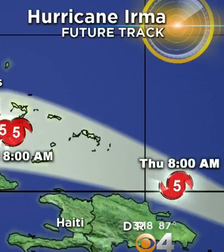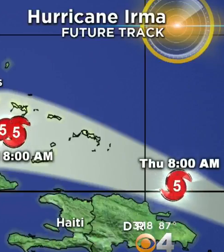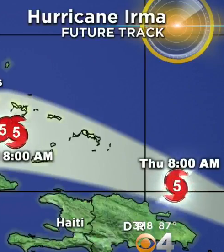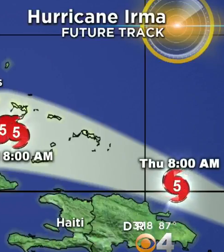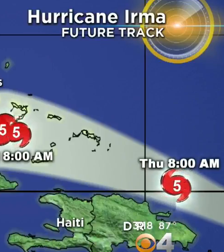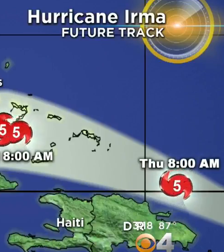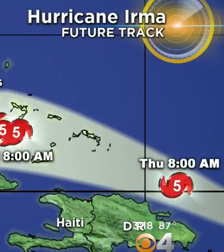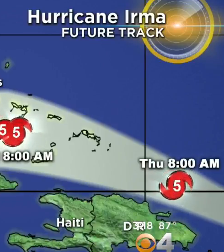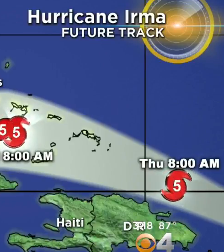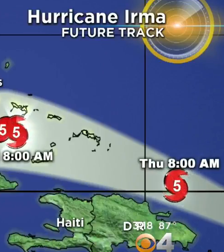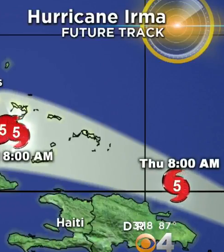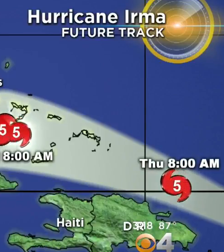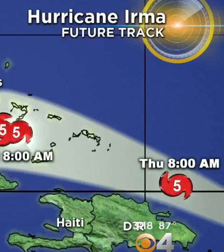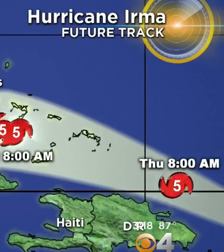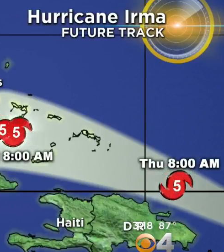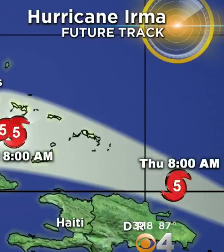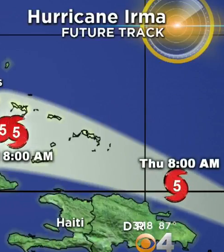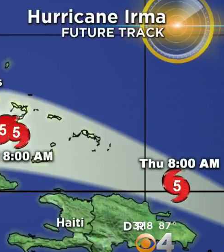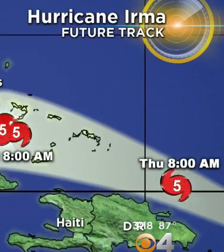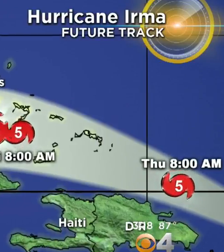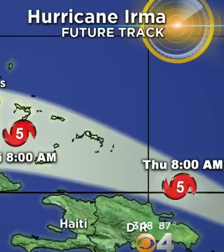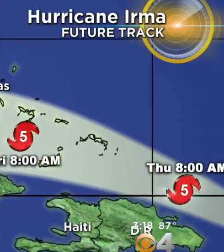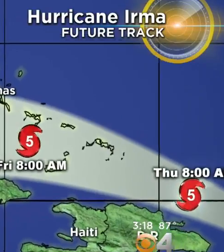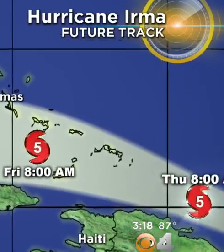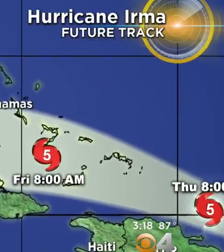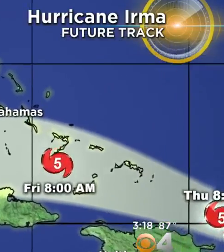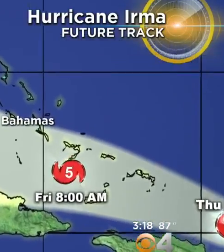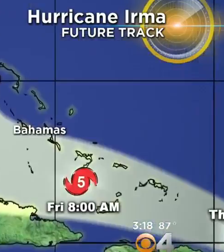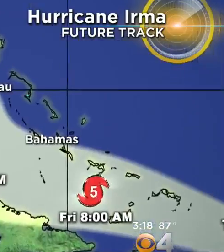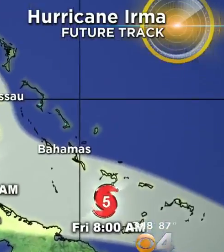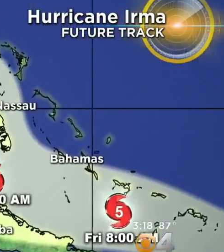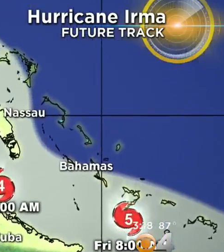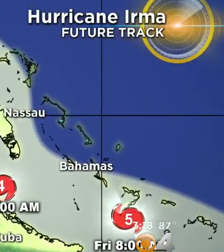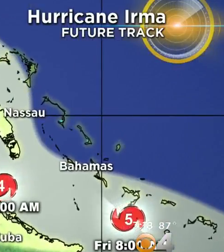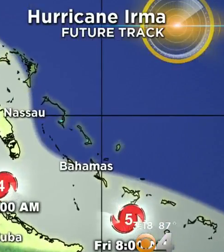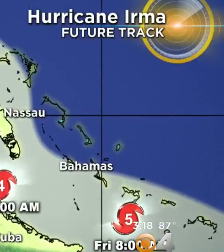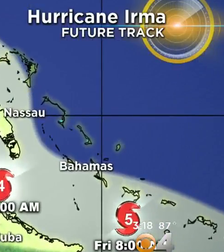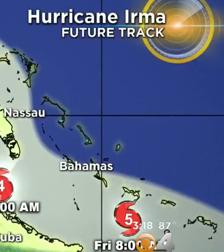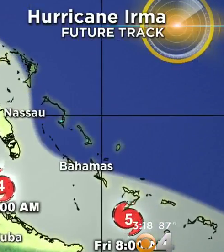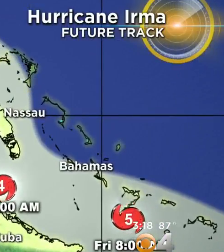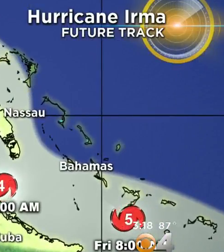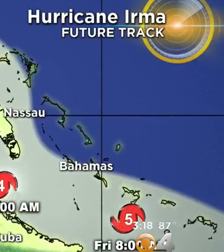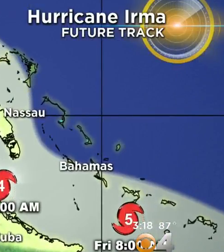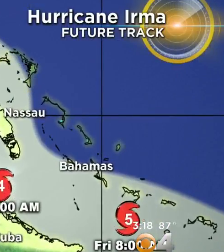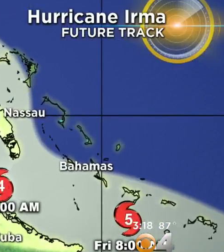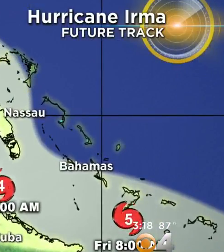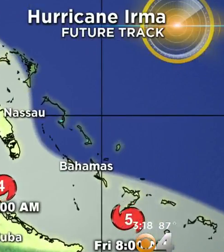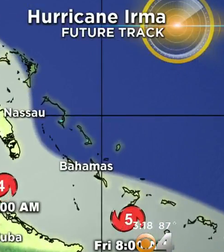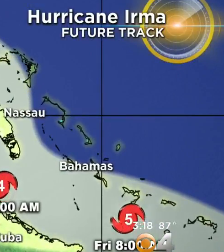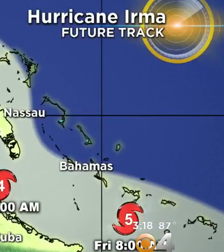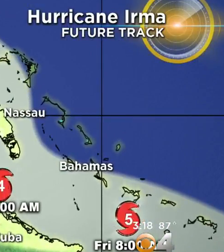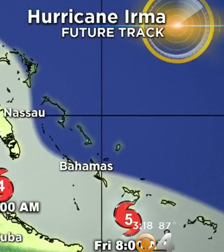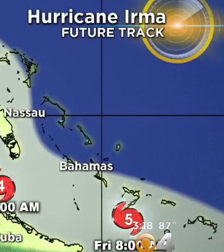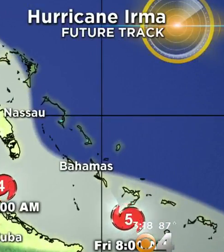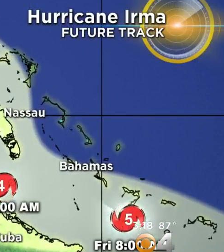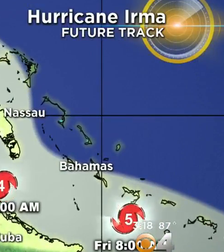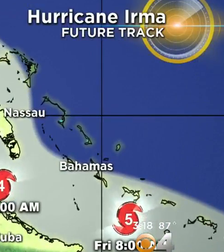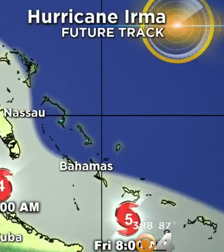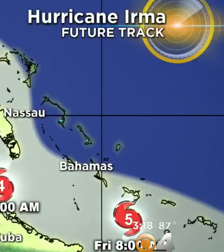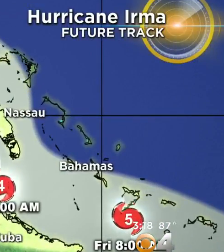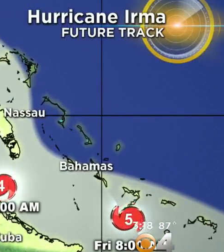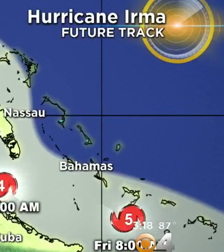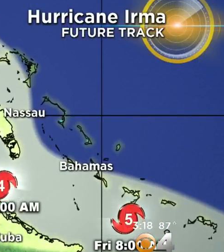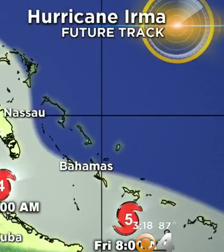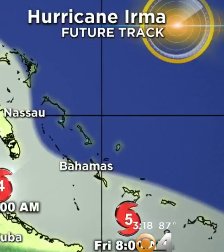2008, I want to say. That's Category 5, the forecast there. Here we go into the Saturday morning time frame and then into the Sunday. Now, I know a lot of